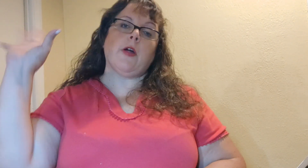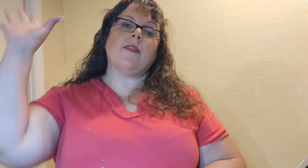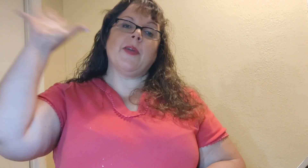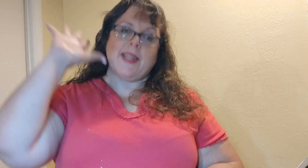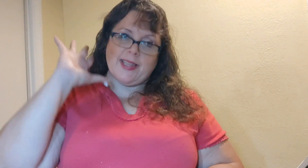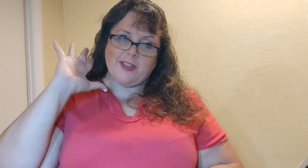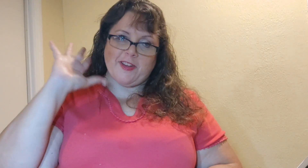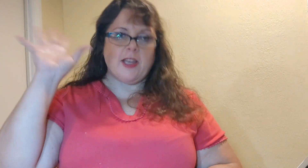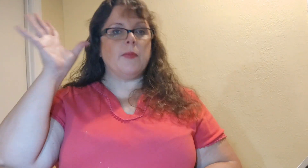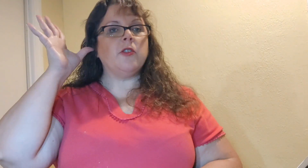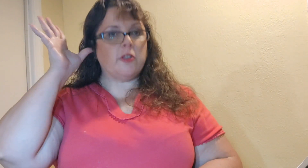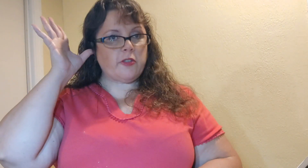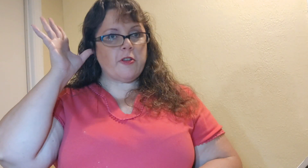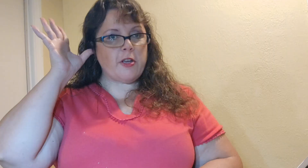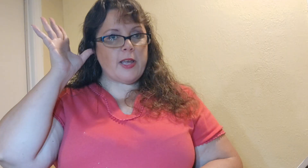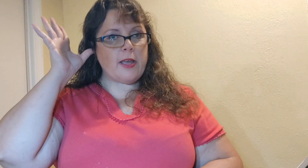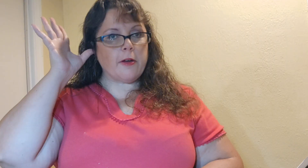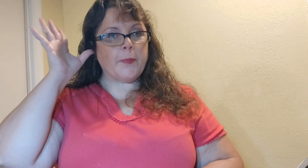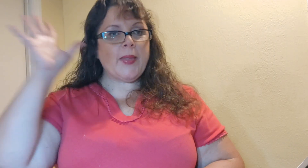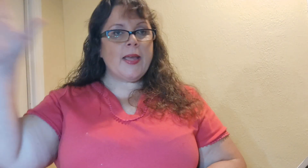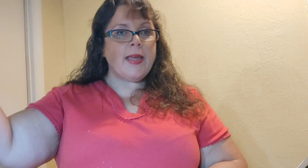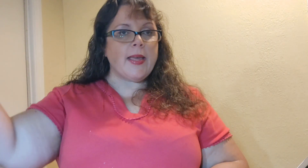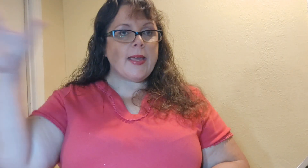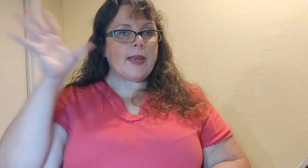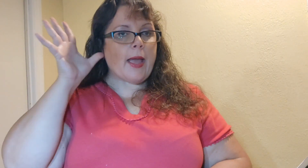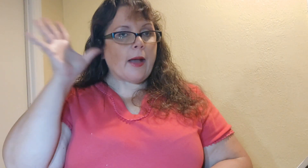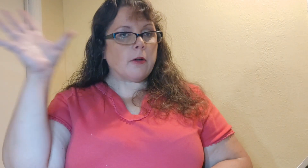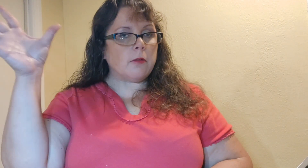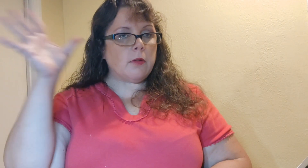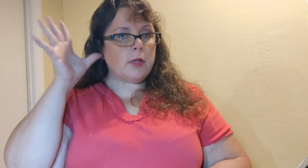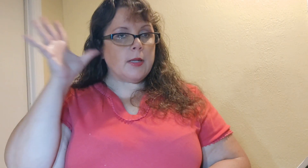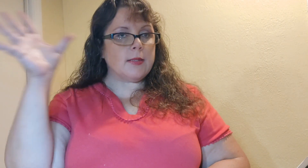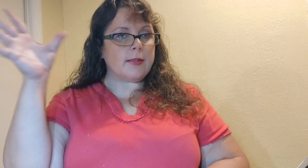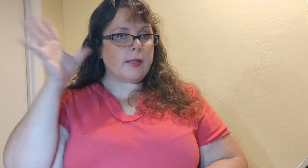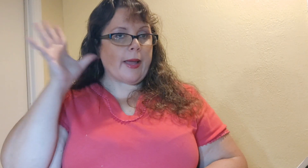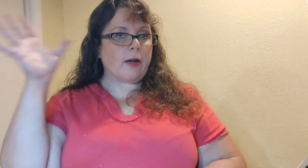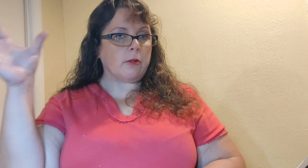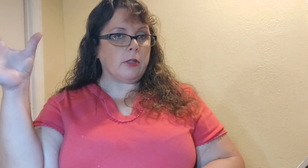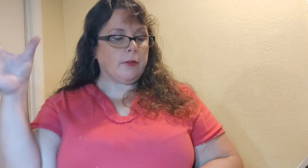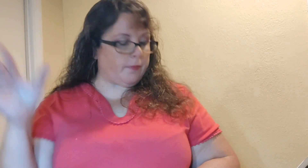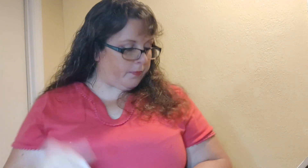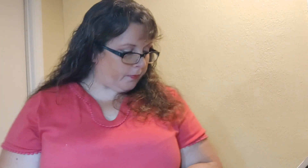don't have to put it in your ear, but just to your ear and out is loud.